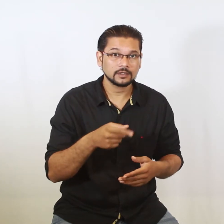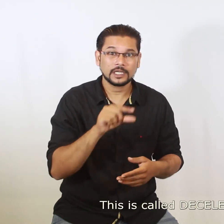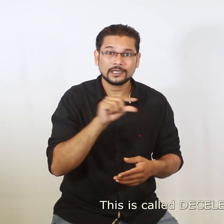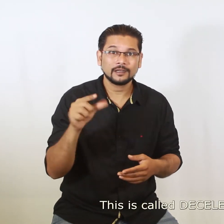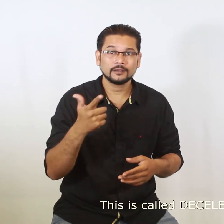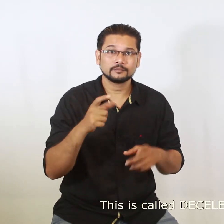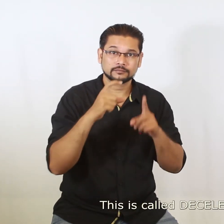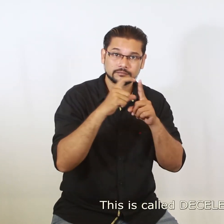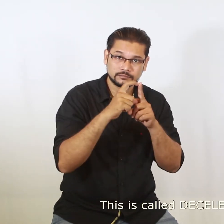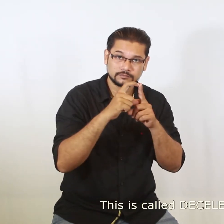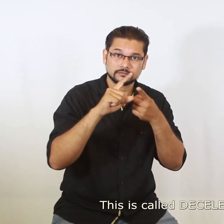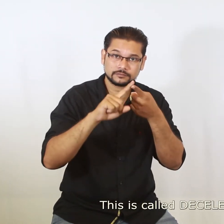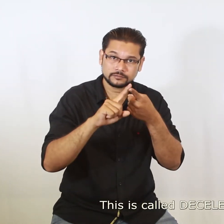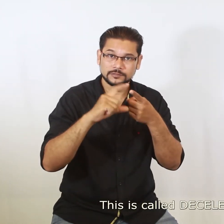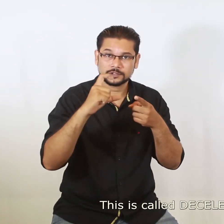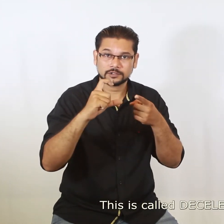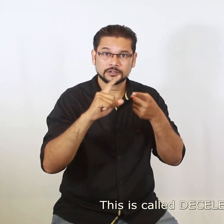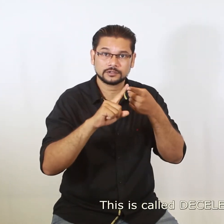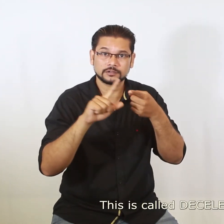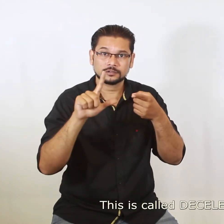This is called deceleration